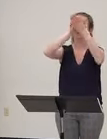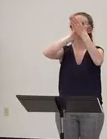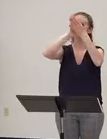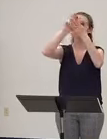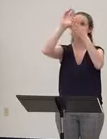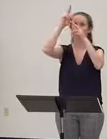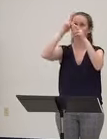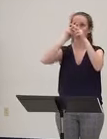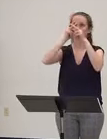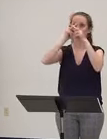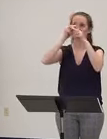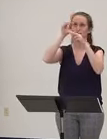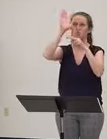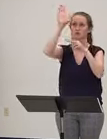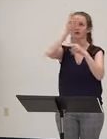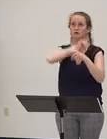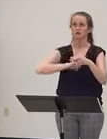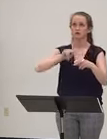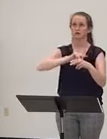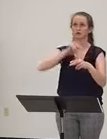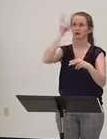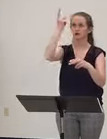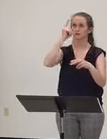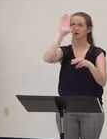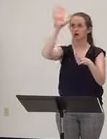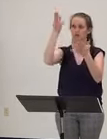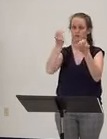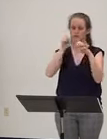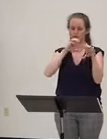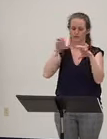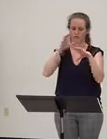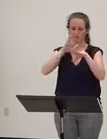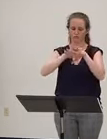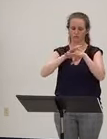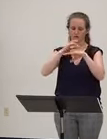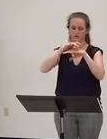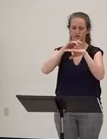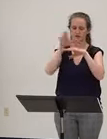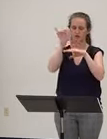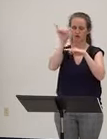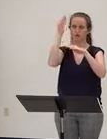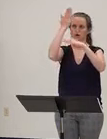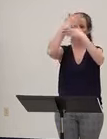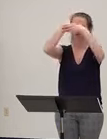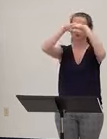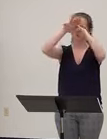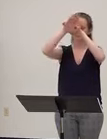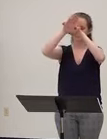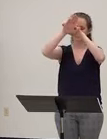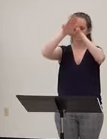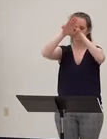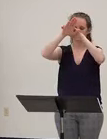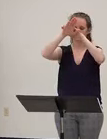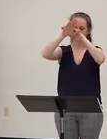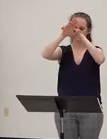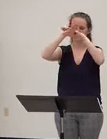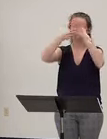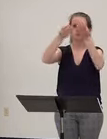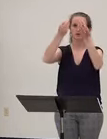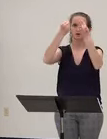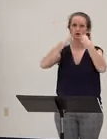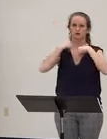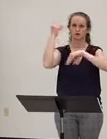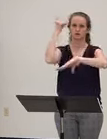heaven, hallowed be thy name. Thy kingdom come, thy will be done, on earth as it is in